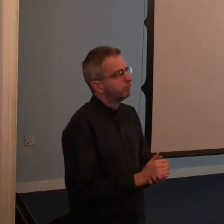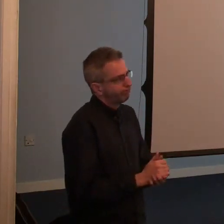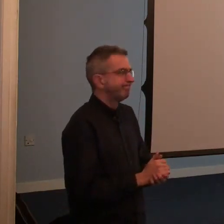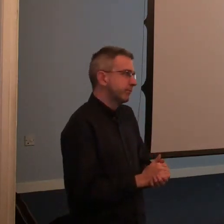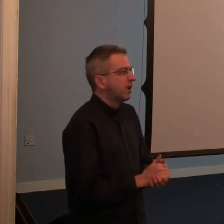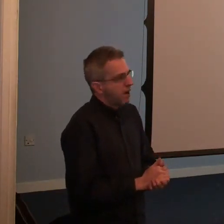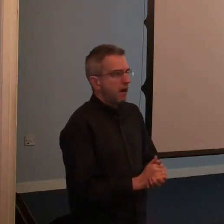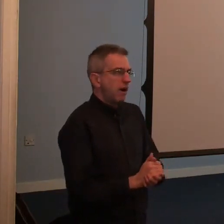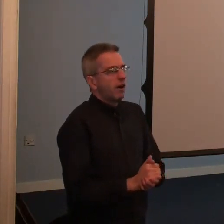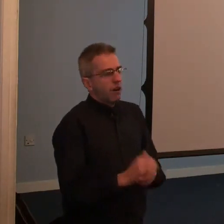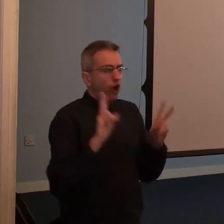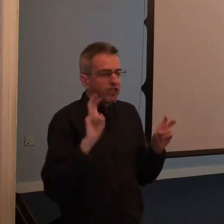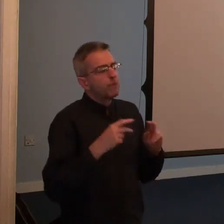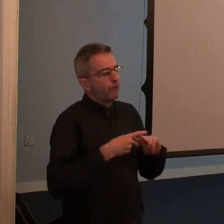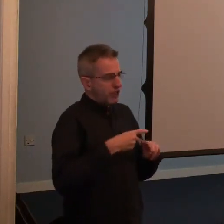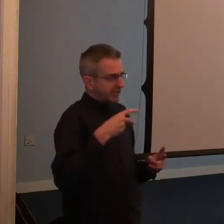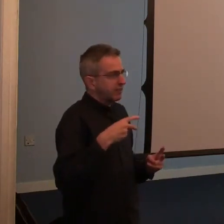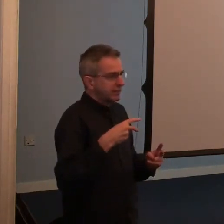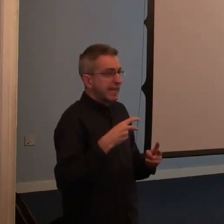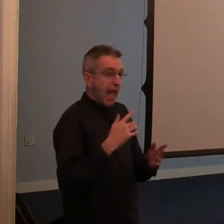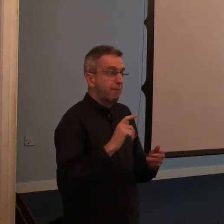I've written. You can see the book title there.